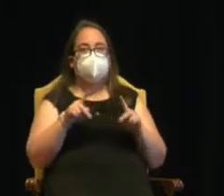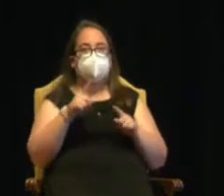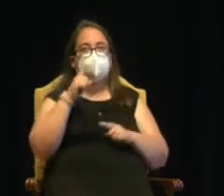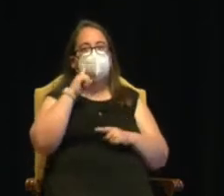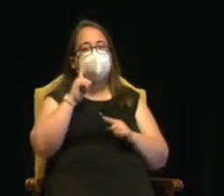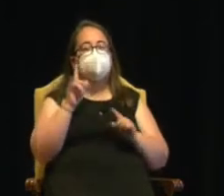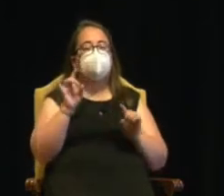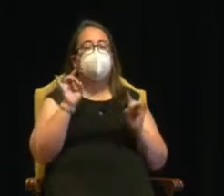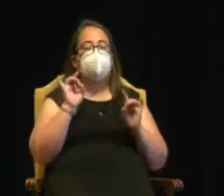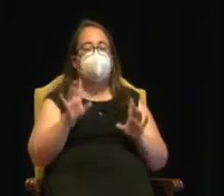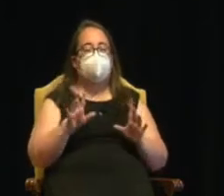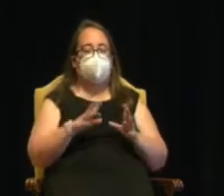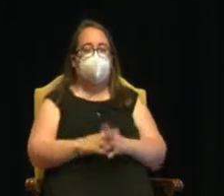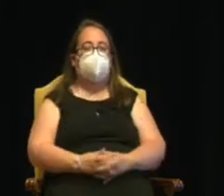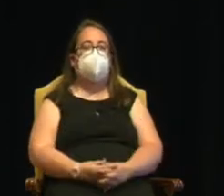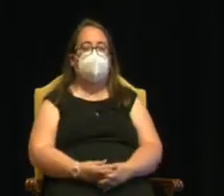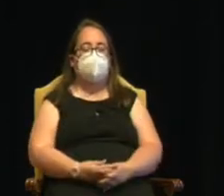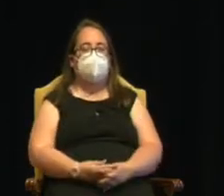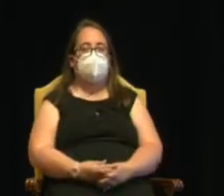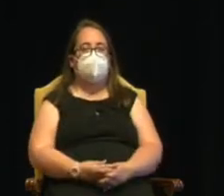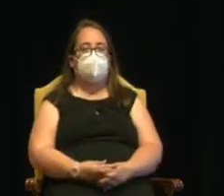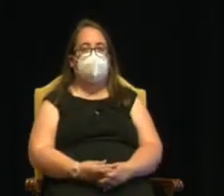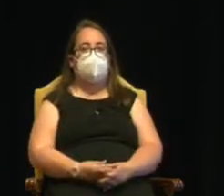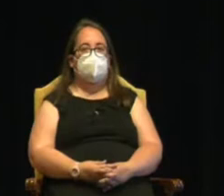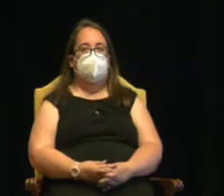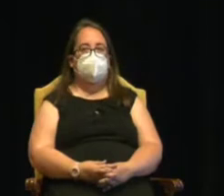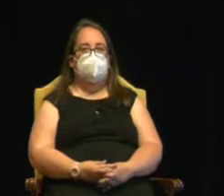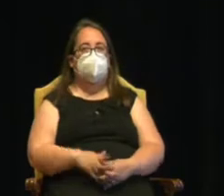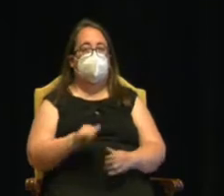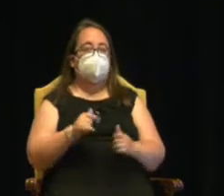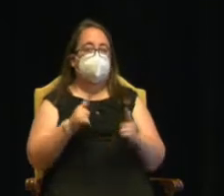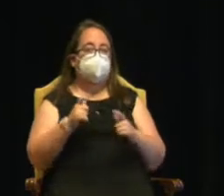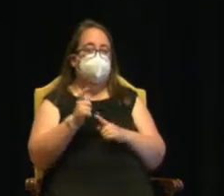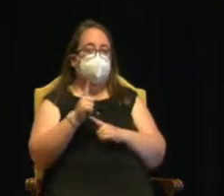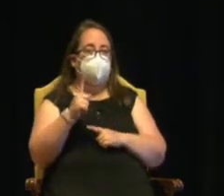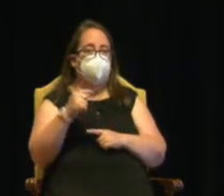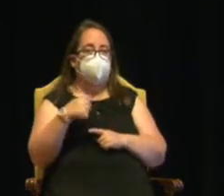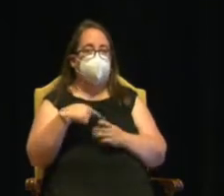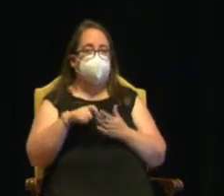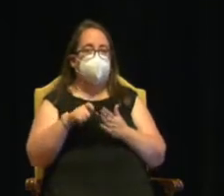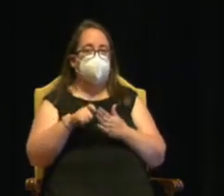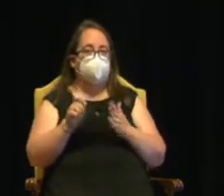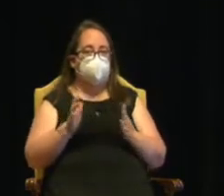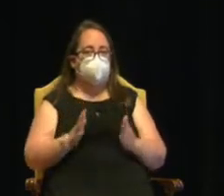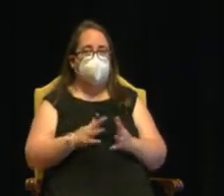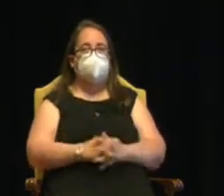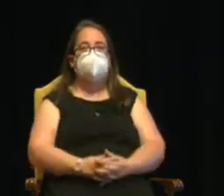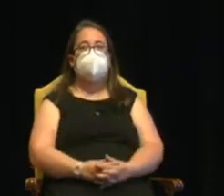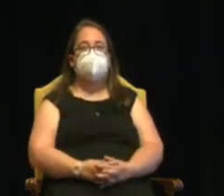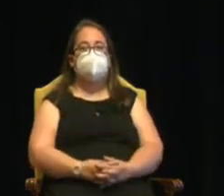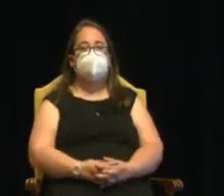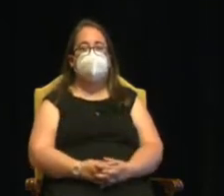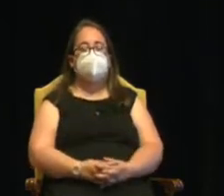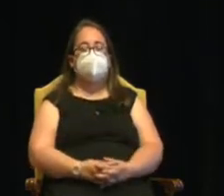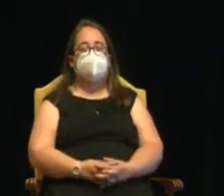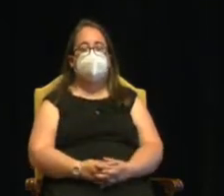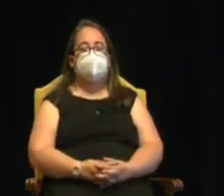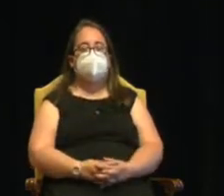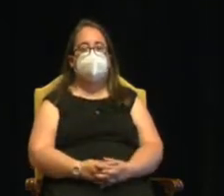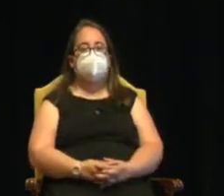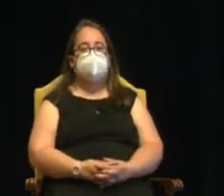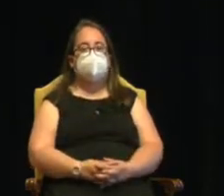you're horrible. And that was like a really big moment for me as a novelist to realize that